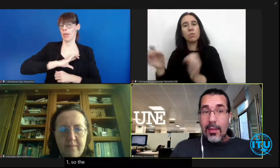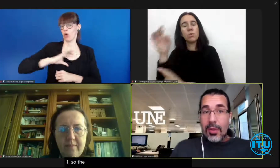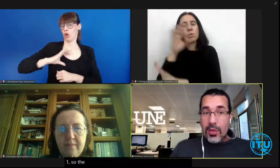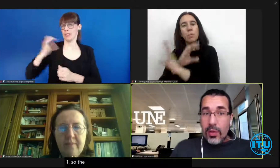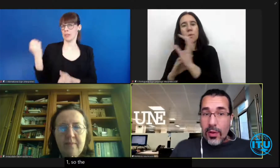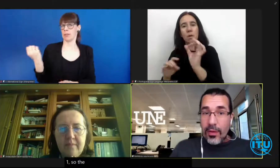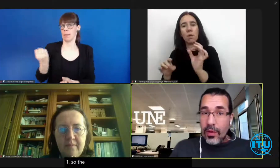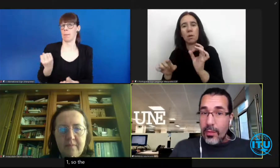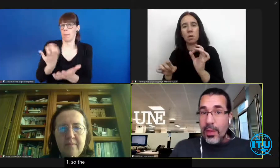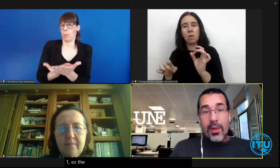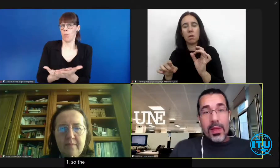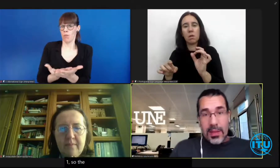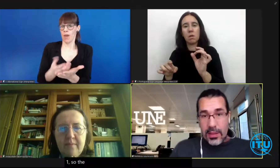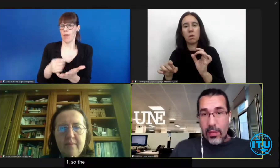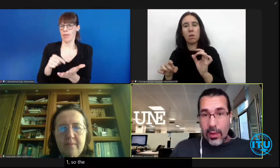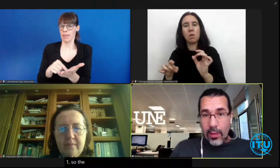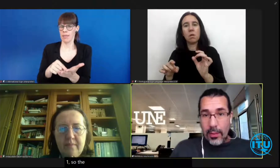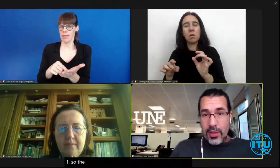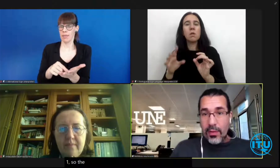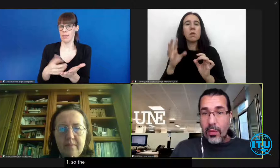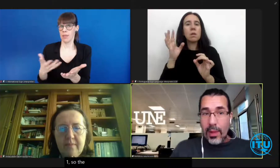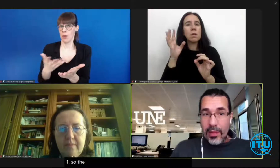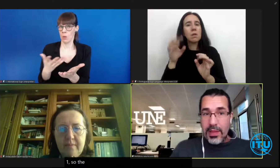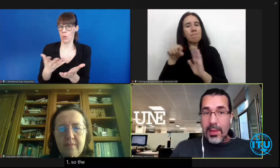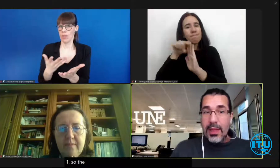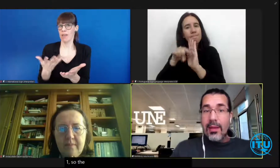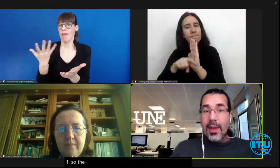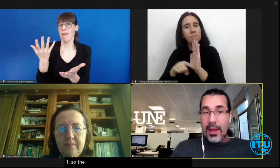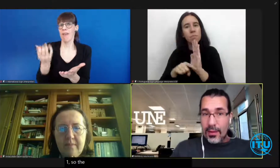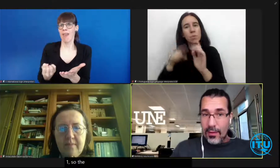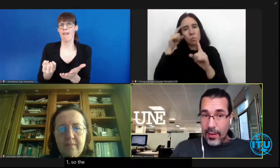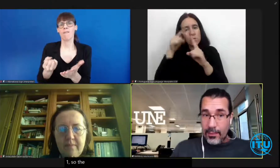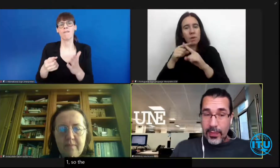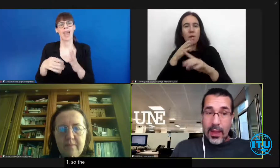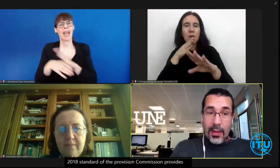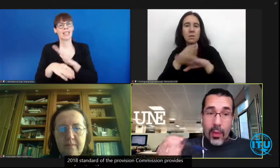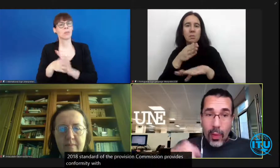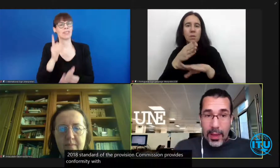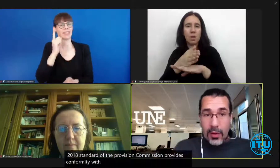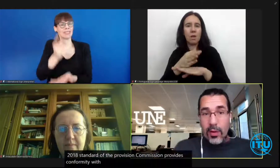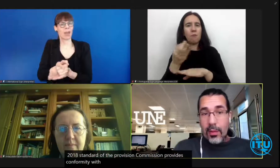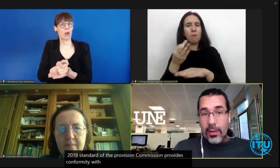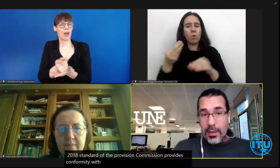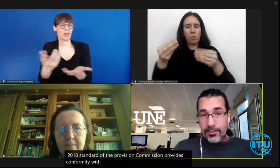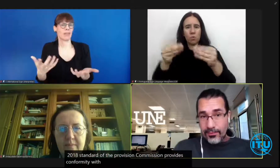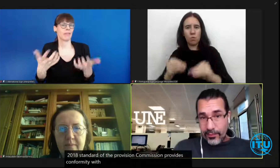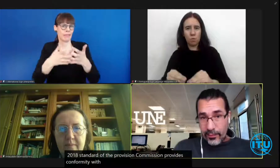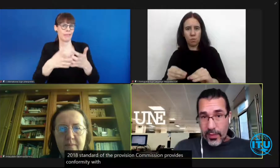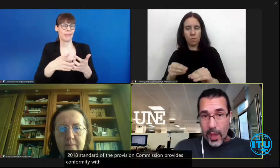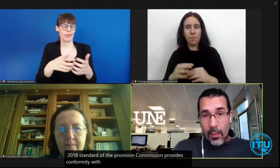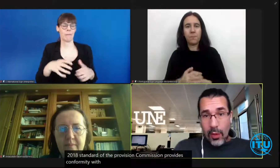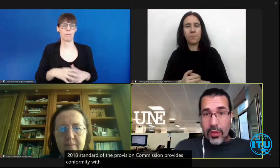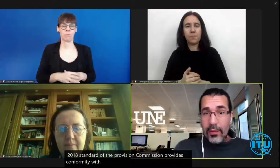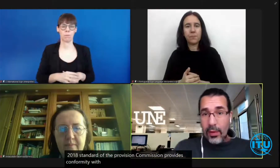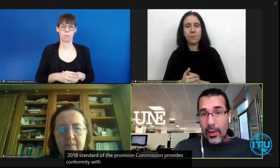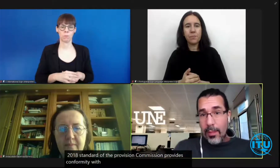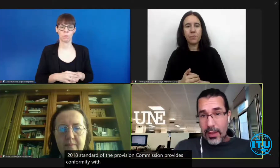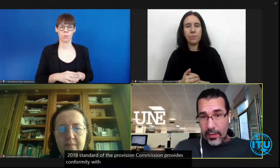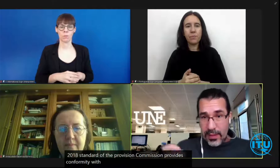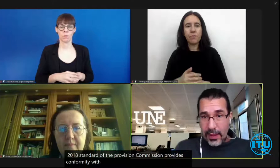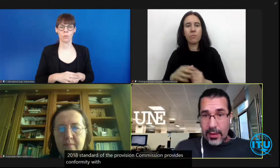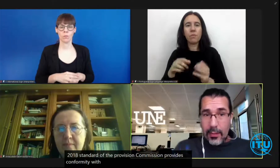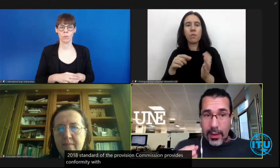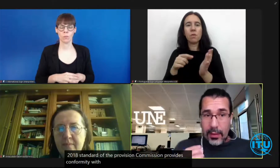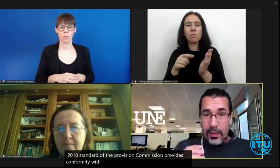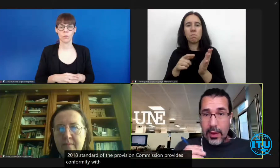provides presumption of conformity with the essential requirements of the Web Accessibility Directive. The WCAG covers most of the relevant